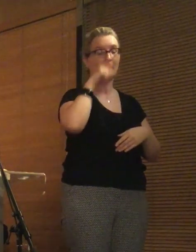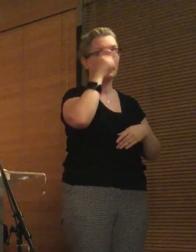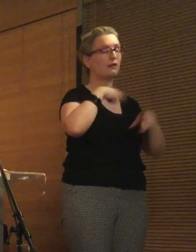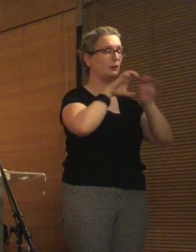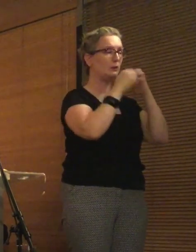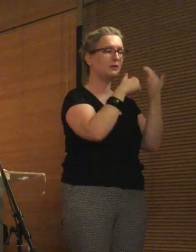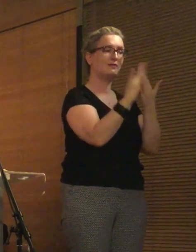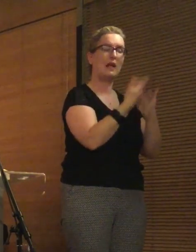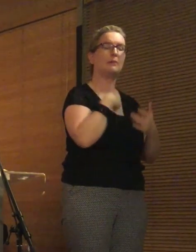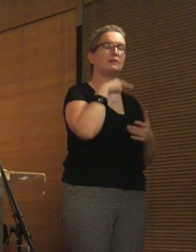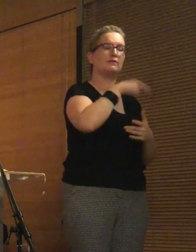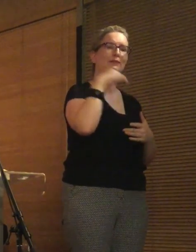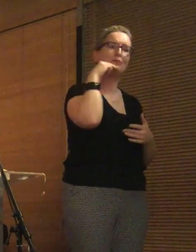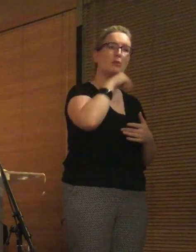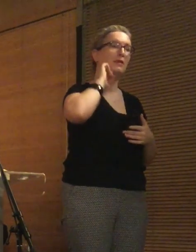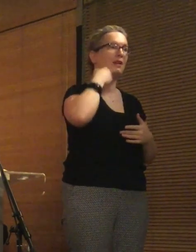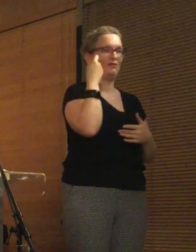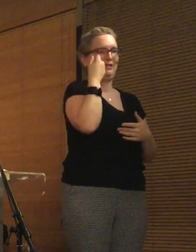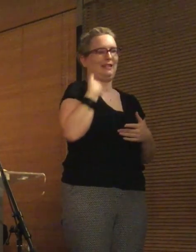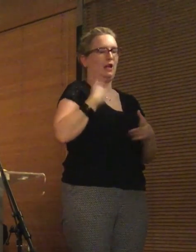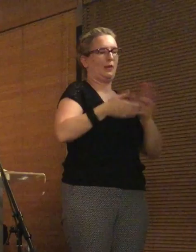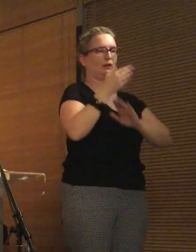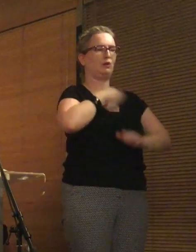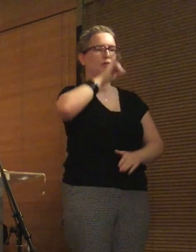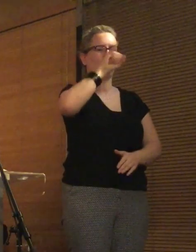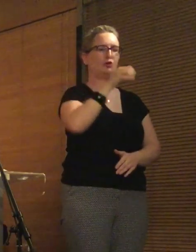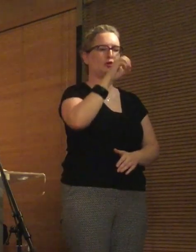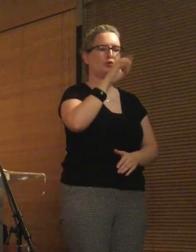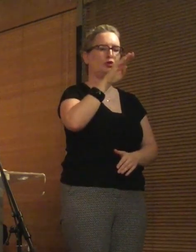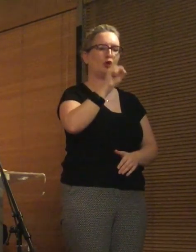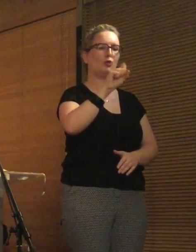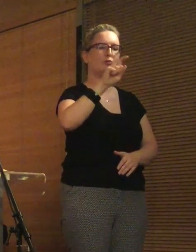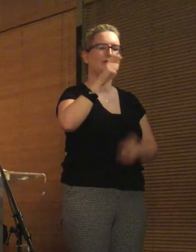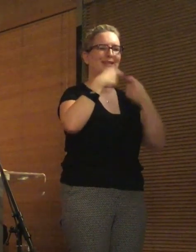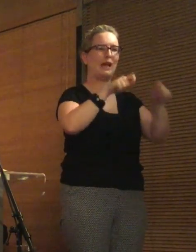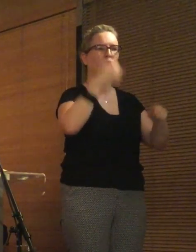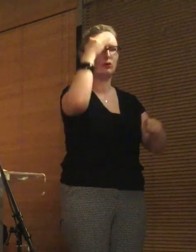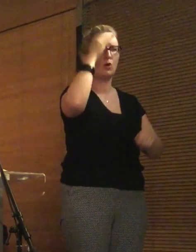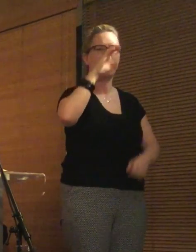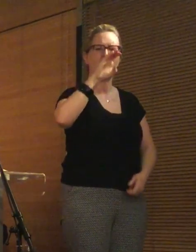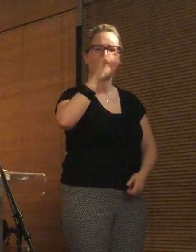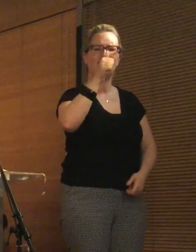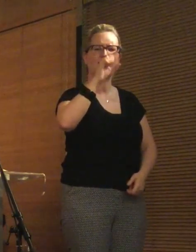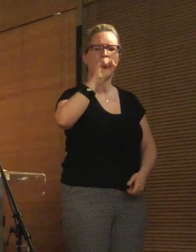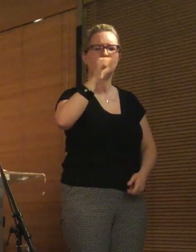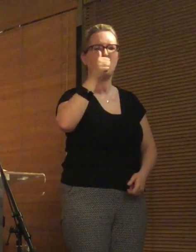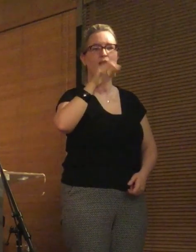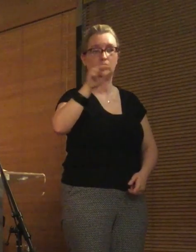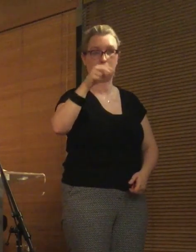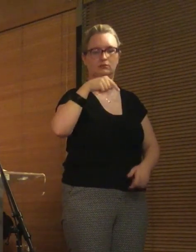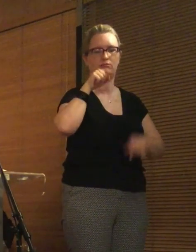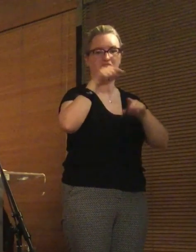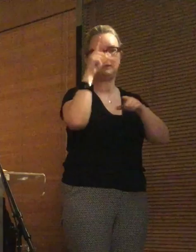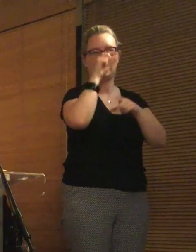important. In the last week or so, I've been out in Jobstown, where the Cosson, this wonderful community